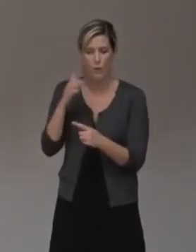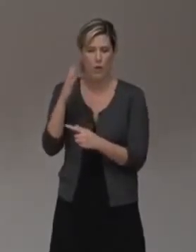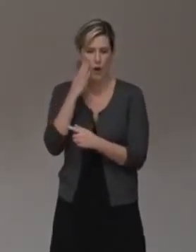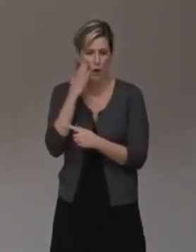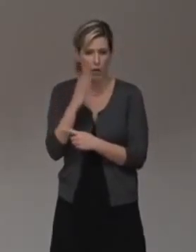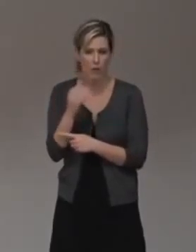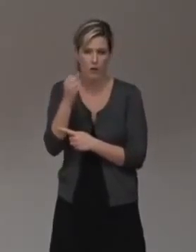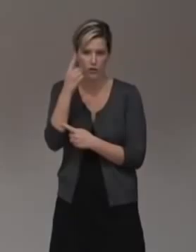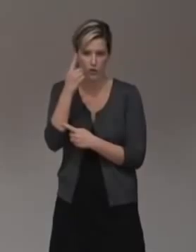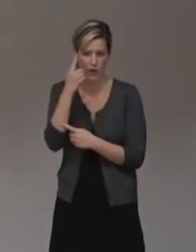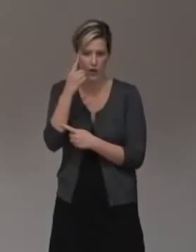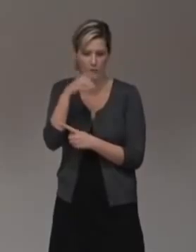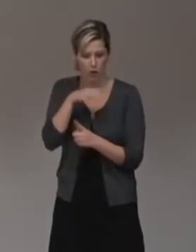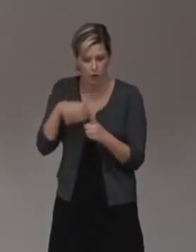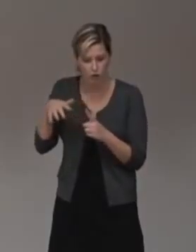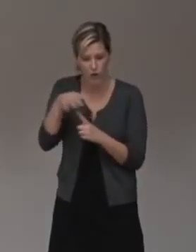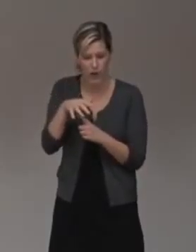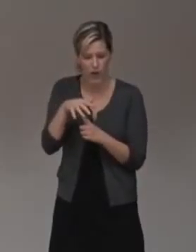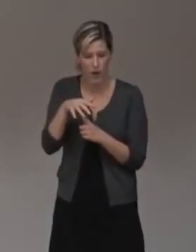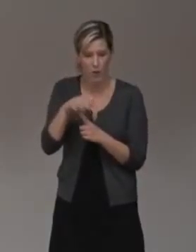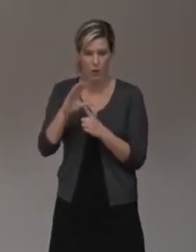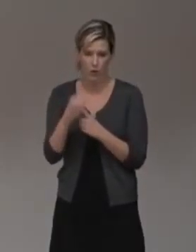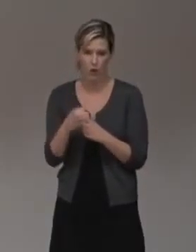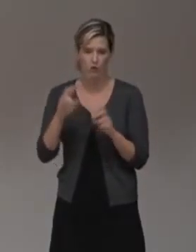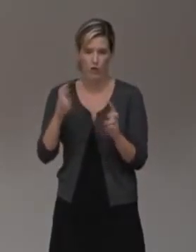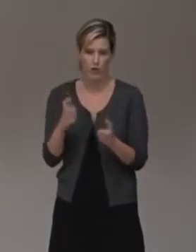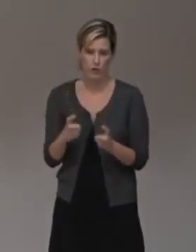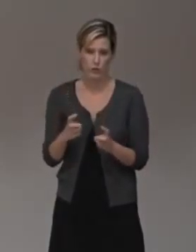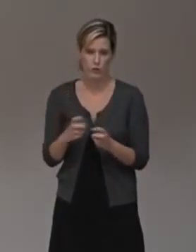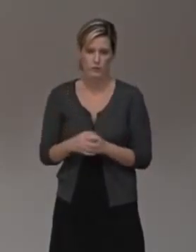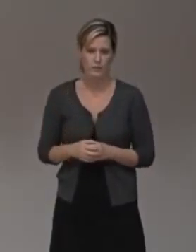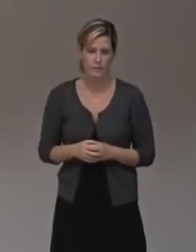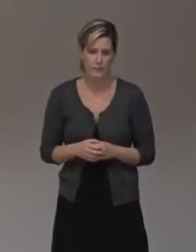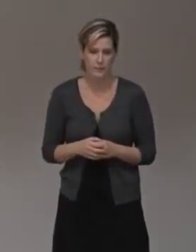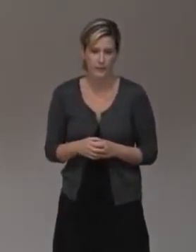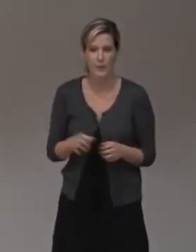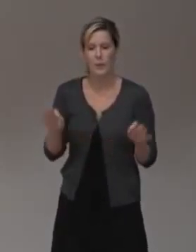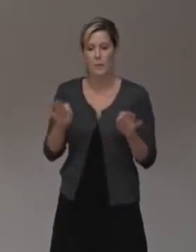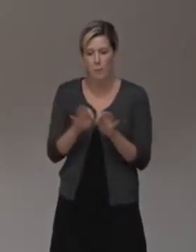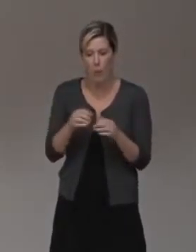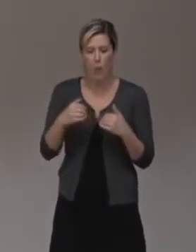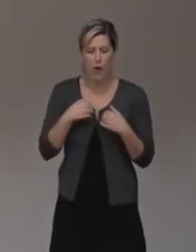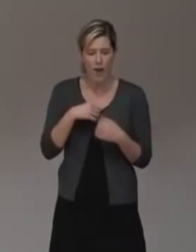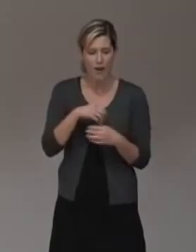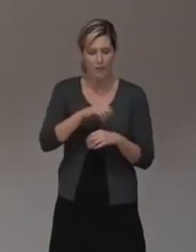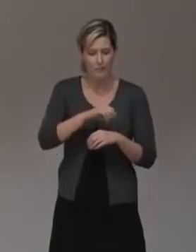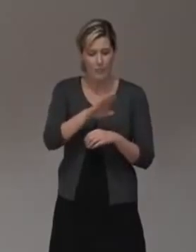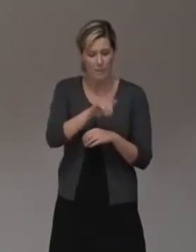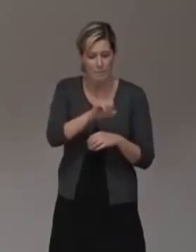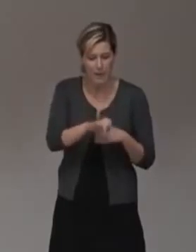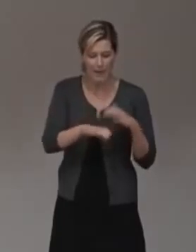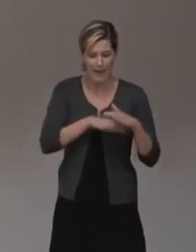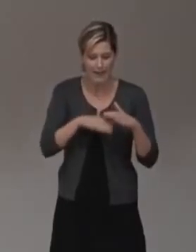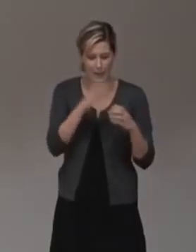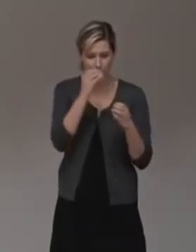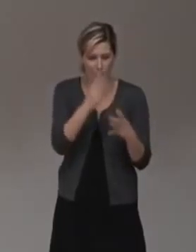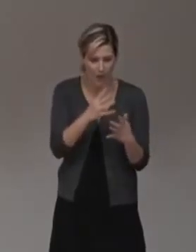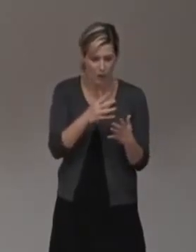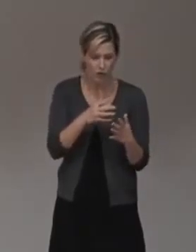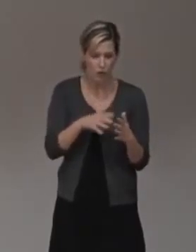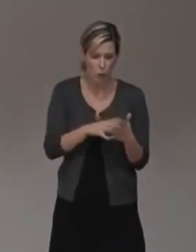understanding around multiculturalism. There is a base of information you need to know, study, learn, be tested on,